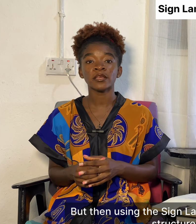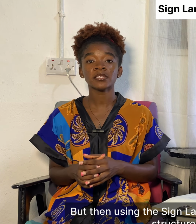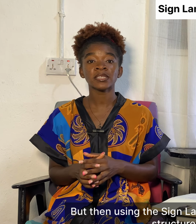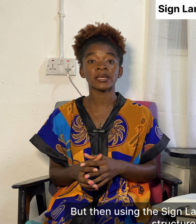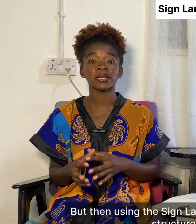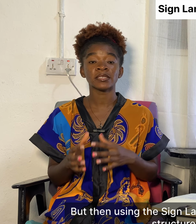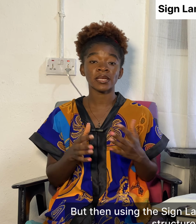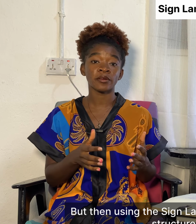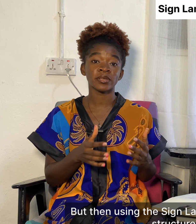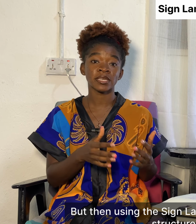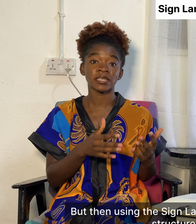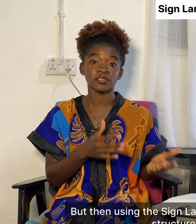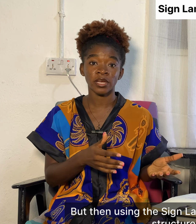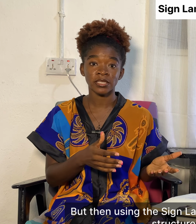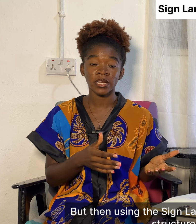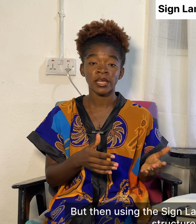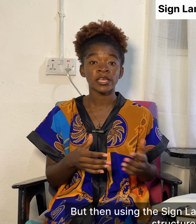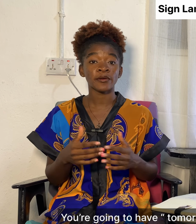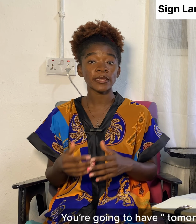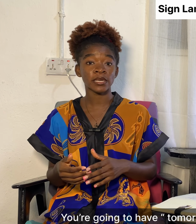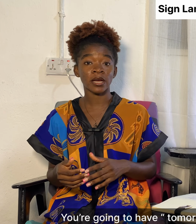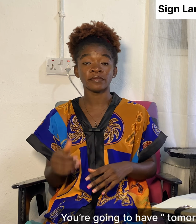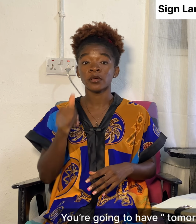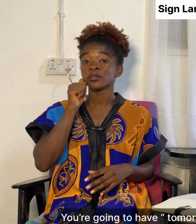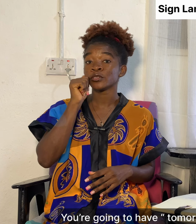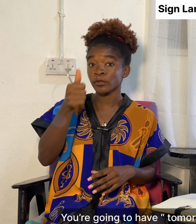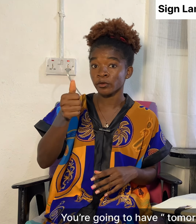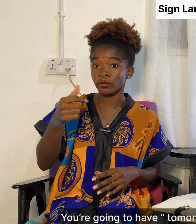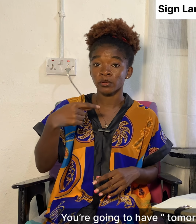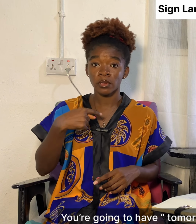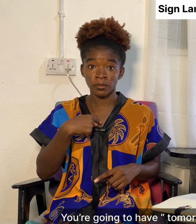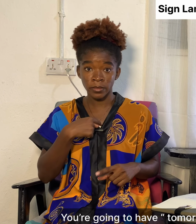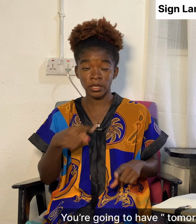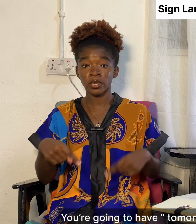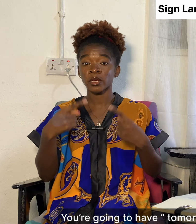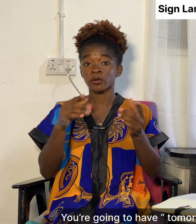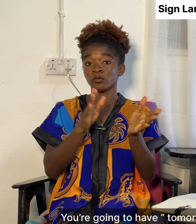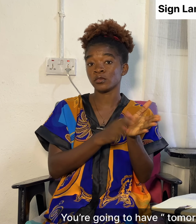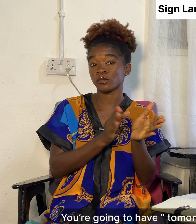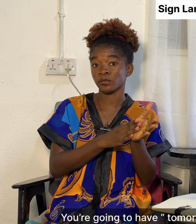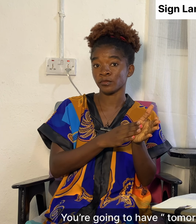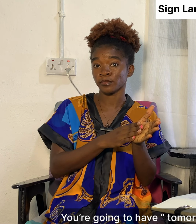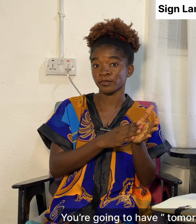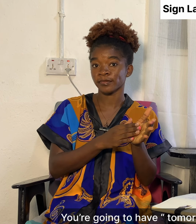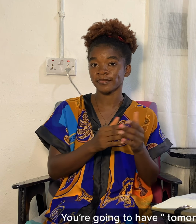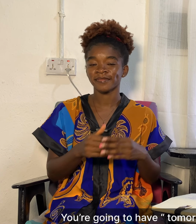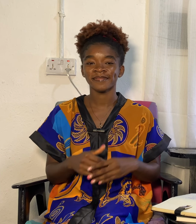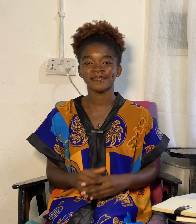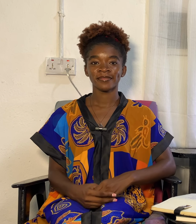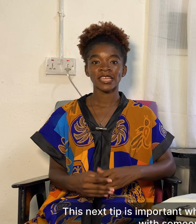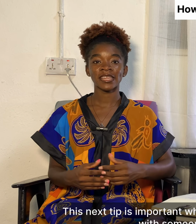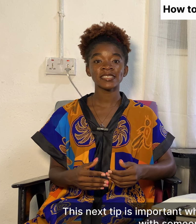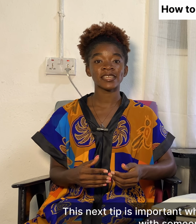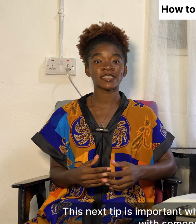using the sign language sentence structure, you're going to have tomorrow, me go school. This next tip